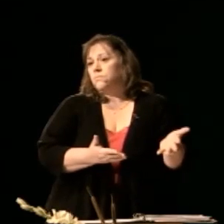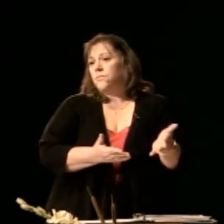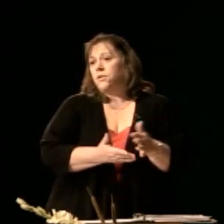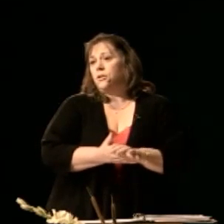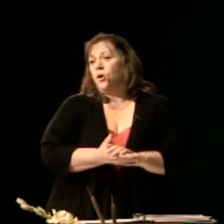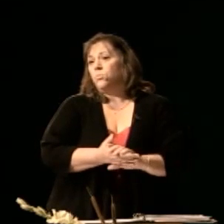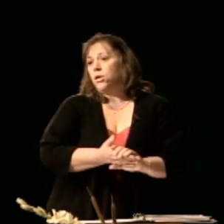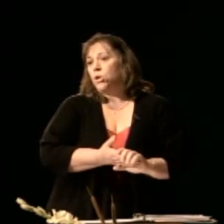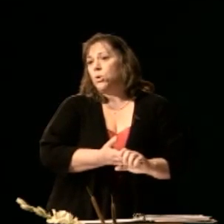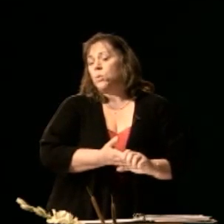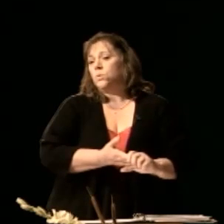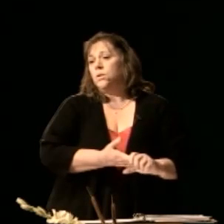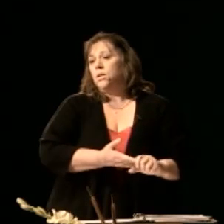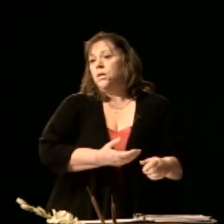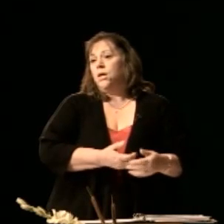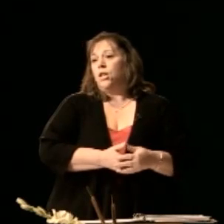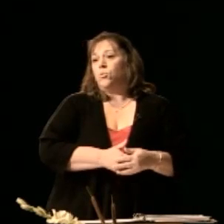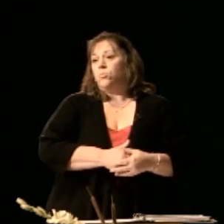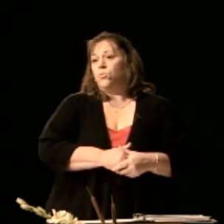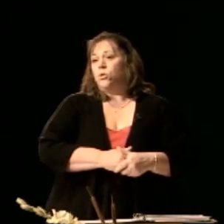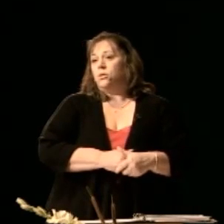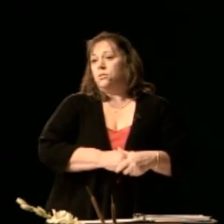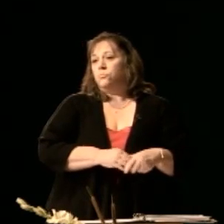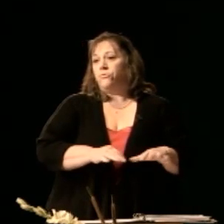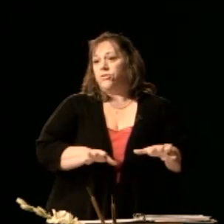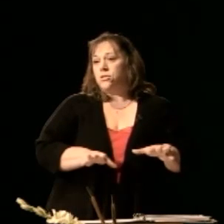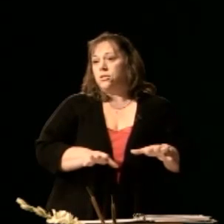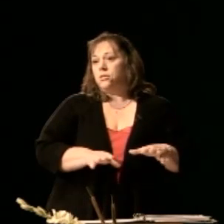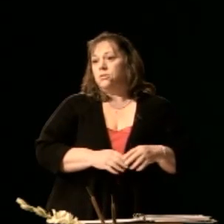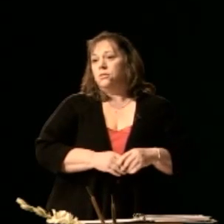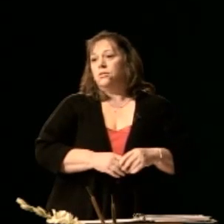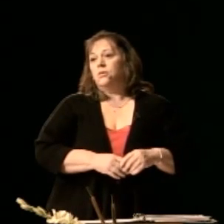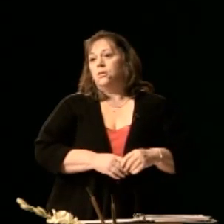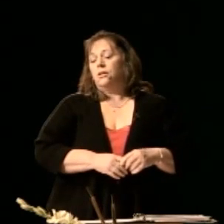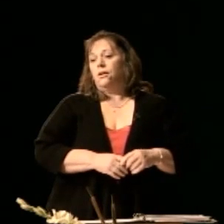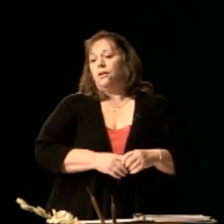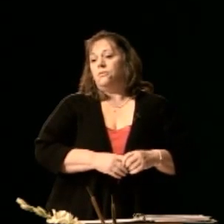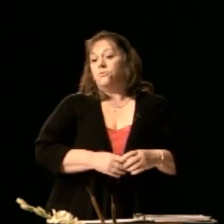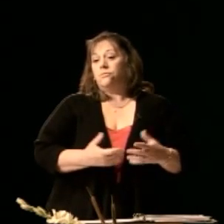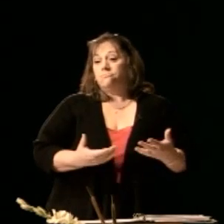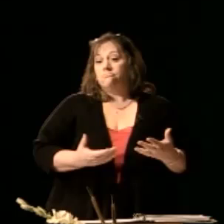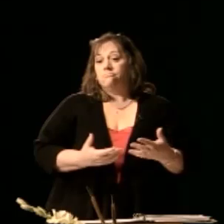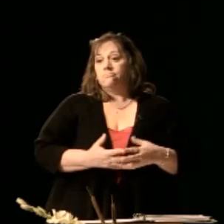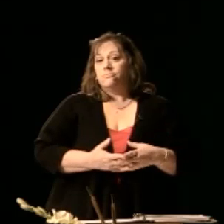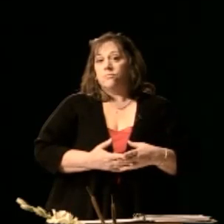It'll help make you a little bit more proficient in it and